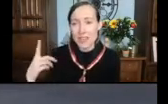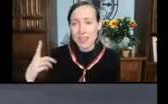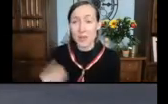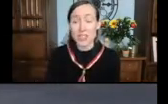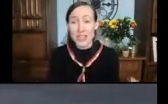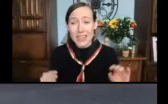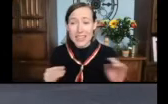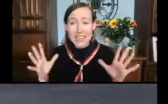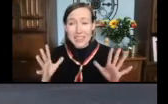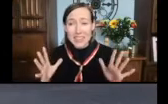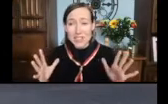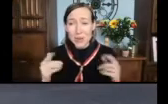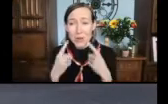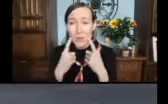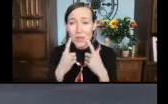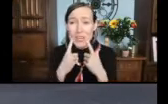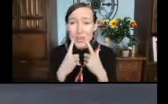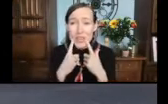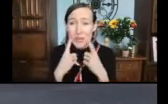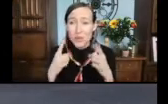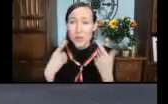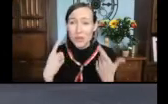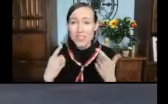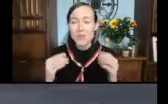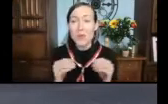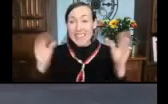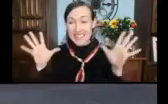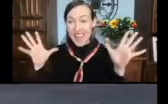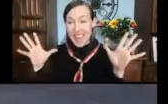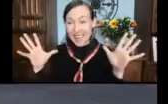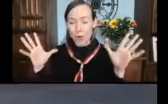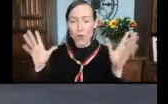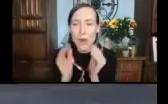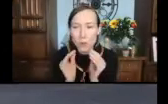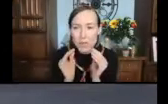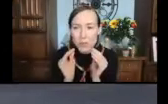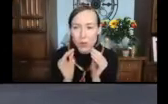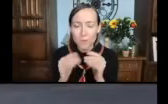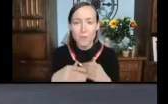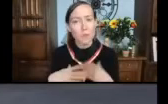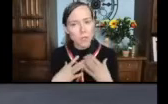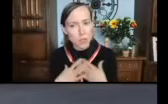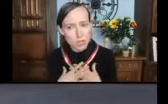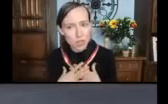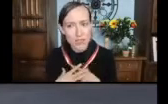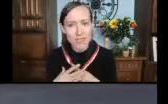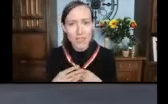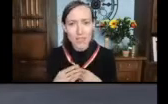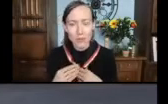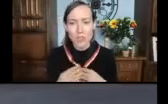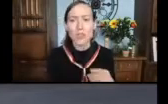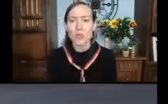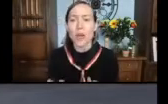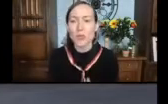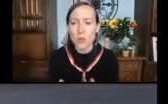sign language. In English or hearing voices, we might yell or we might whisper, but you can do that in sign